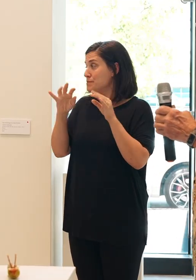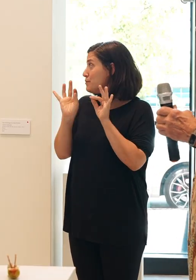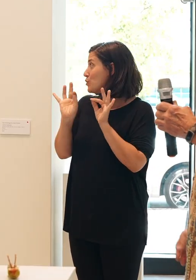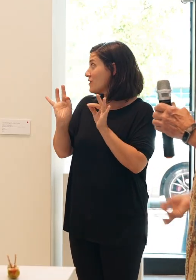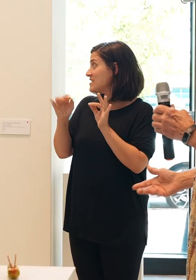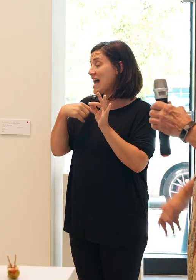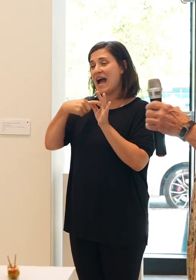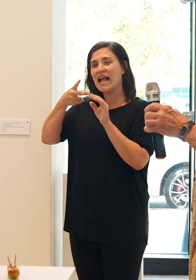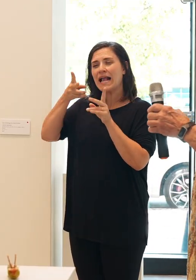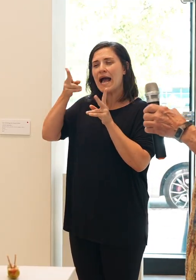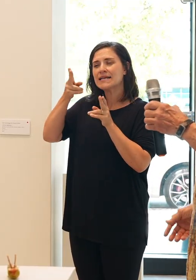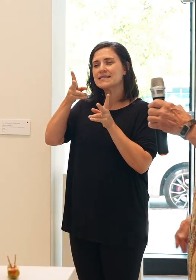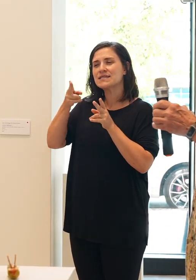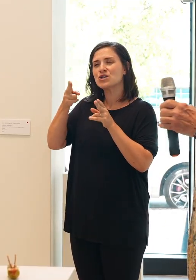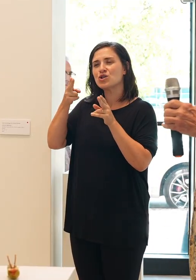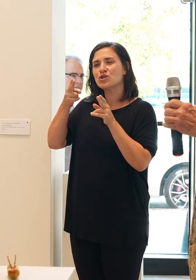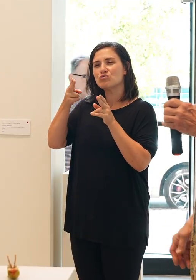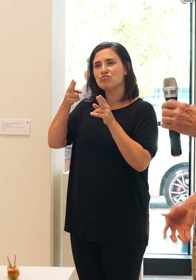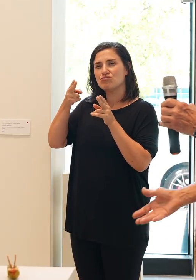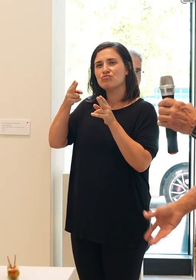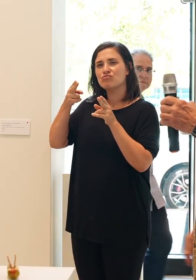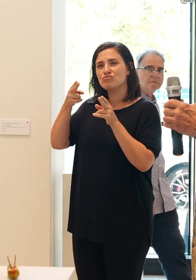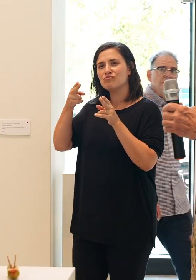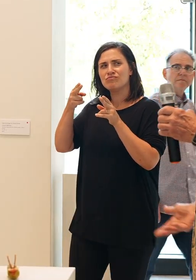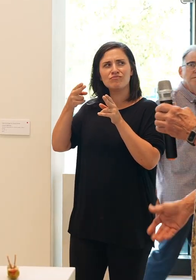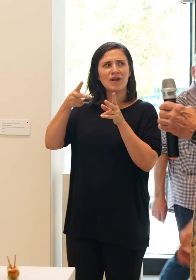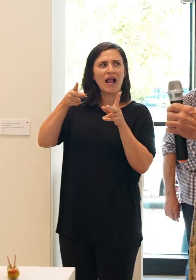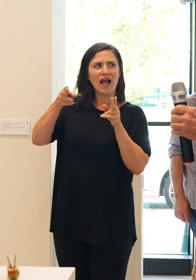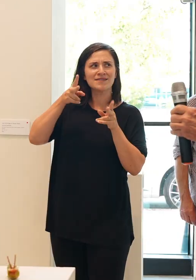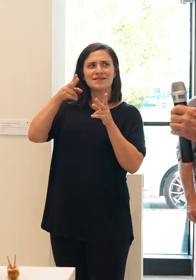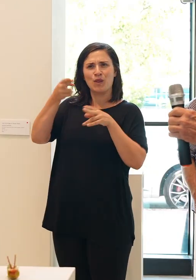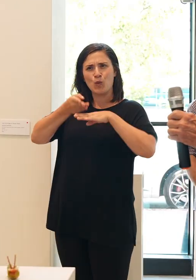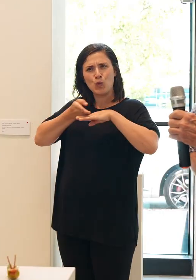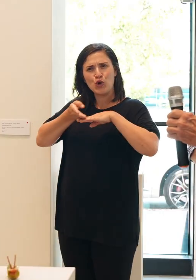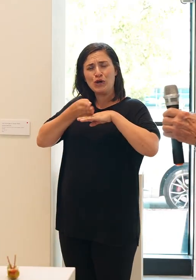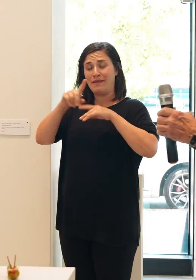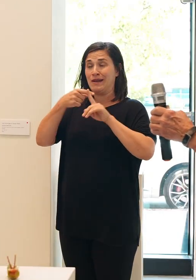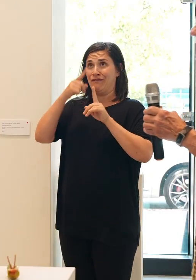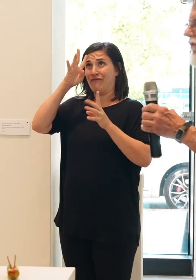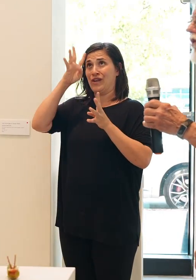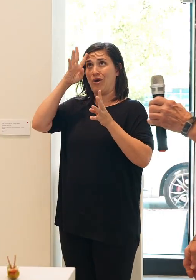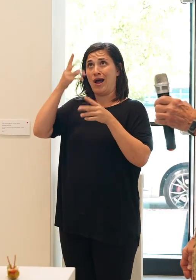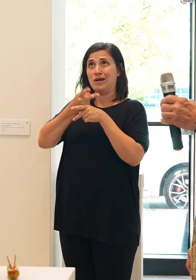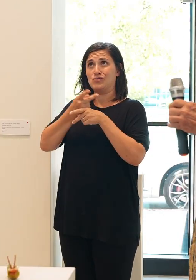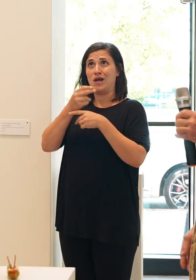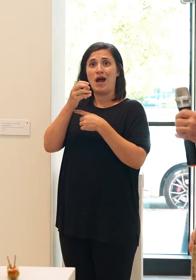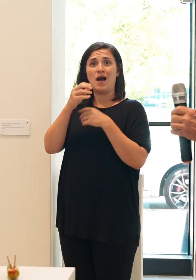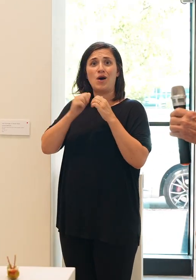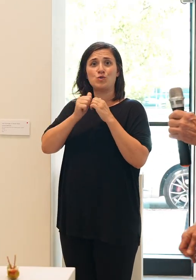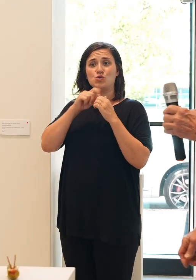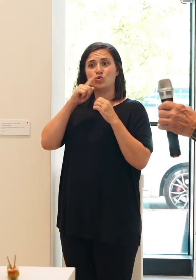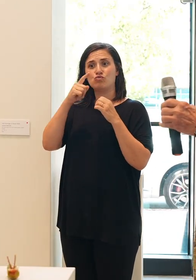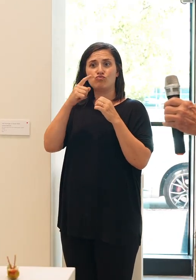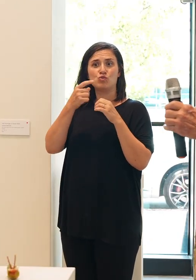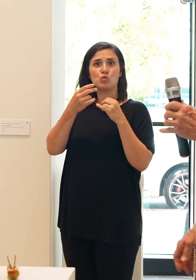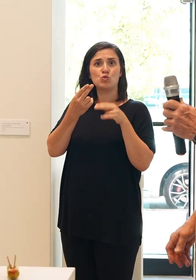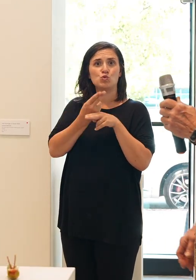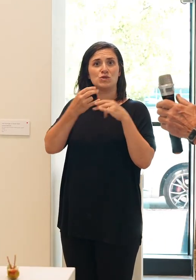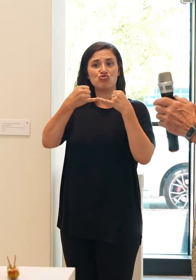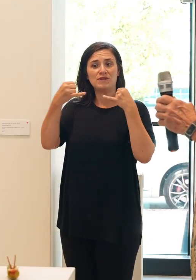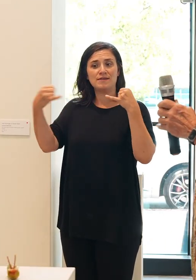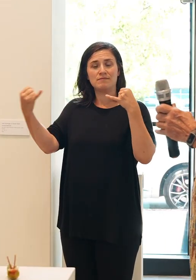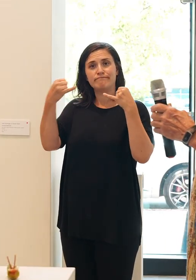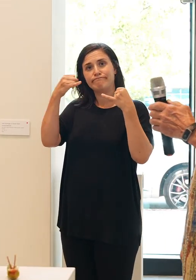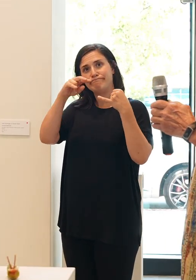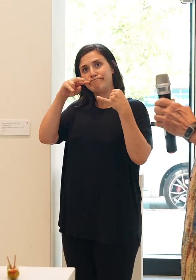grooves, and we had to figure out a way to string it again and everything. So it took us a few hours to finally come up with something.